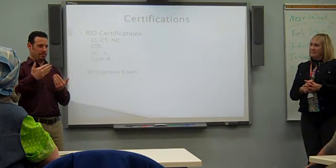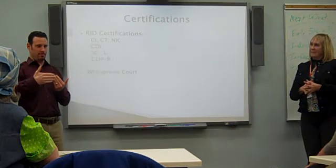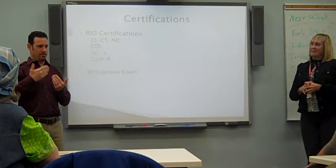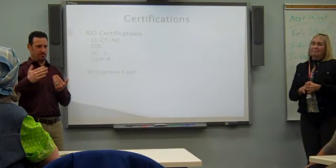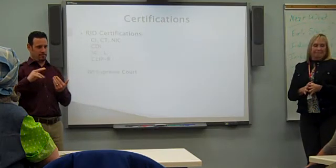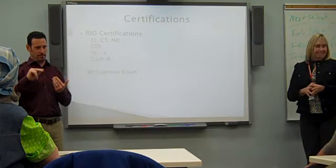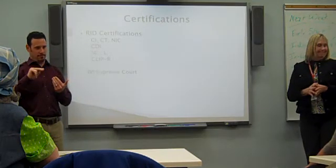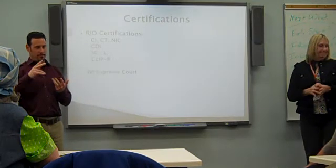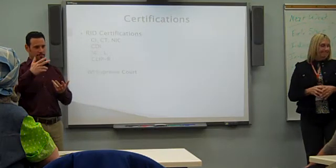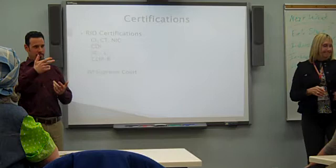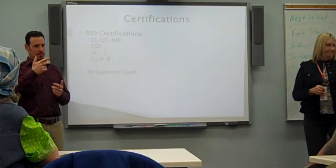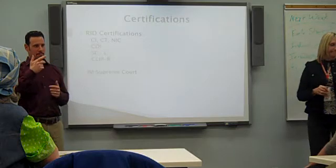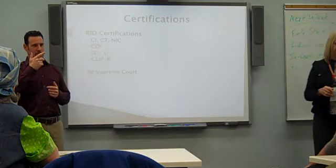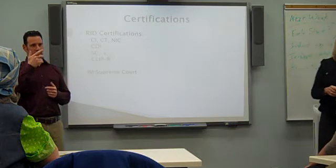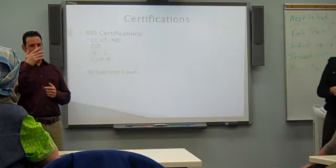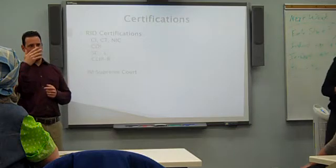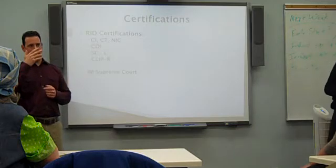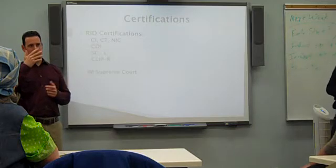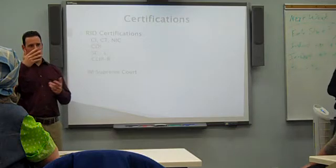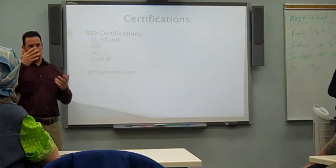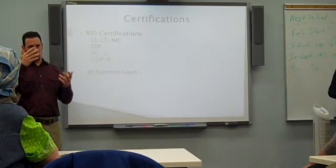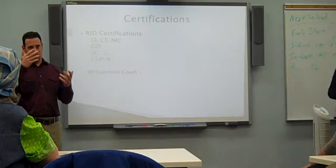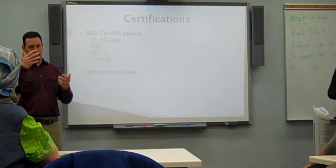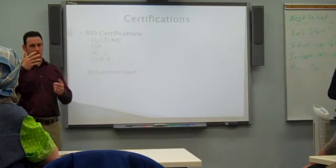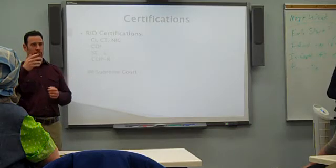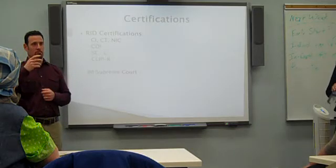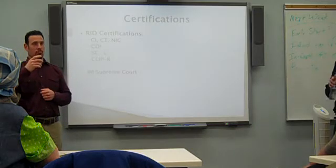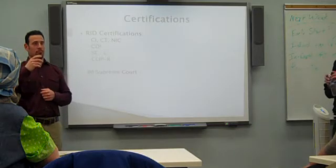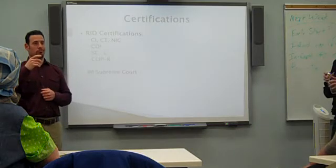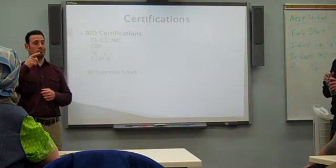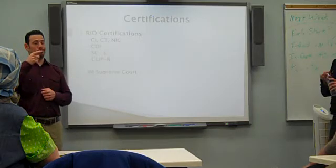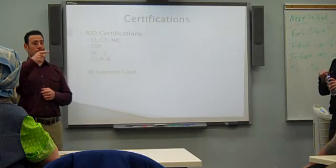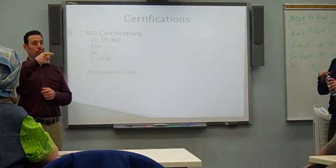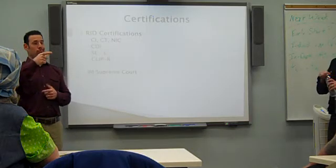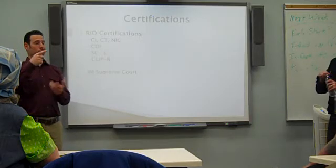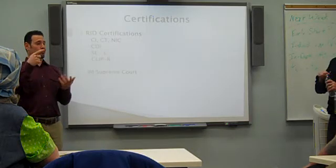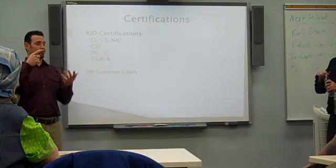When it's with a PO, it's never really easy.